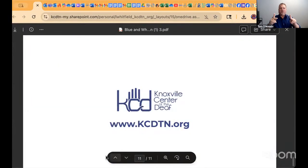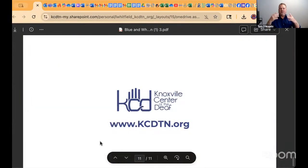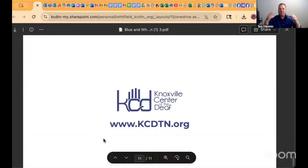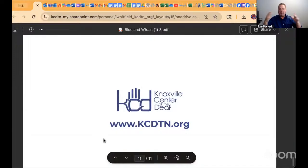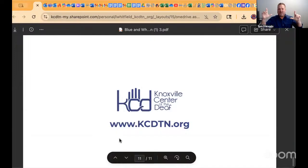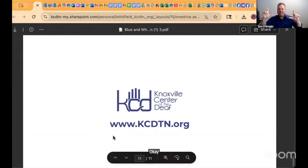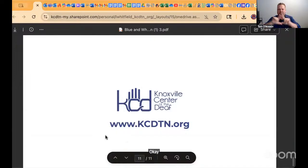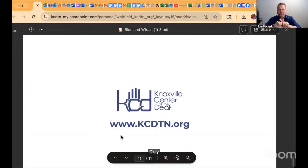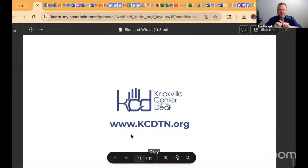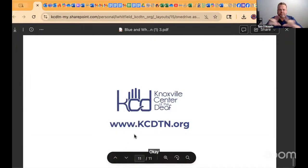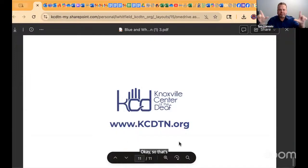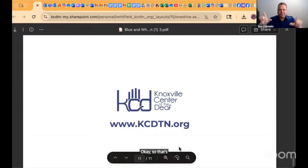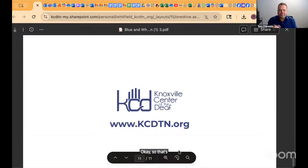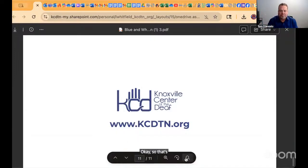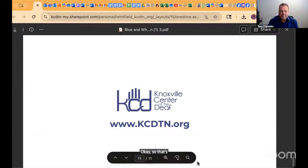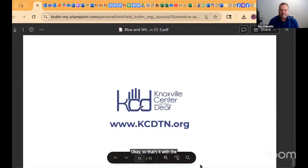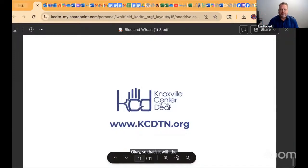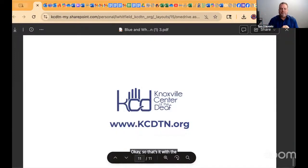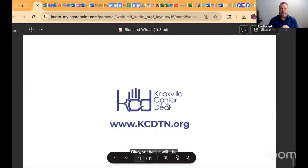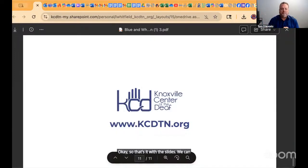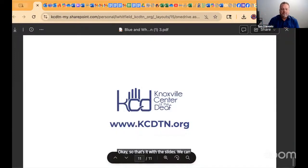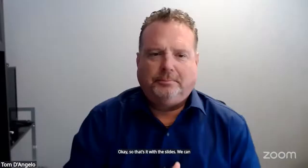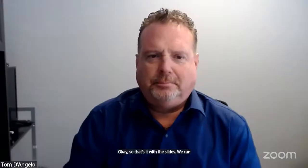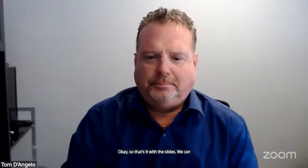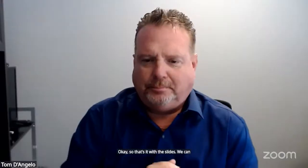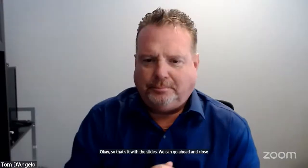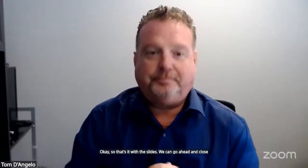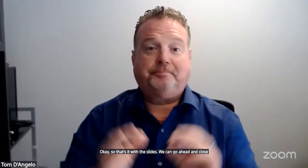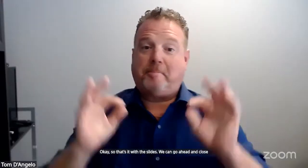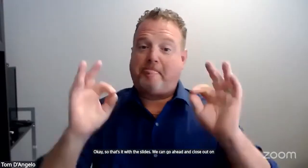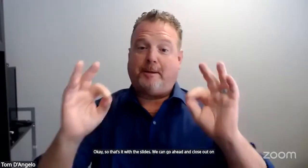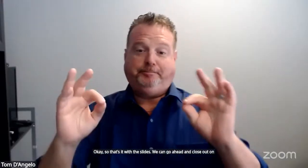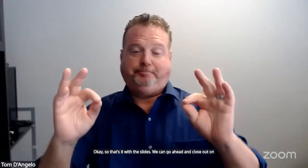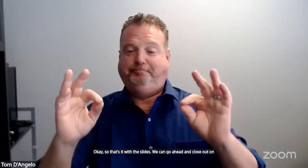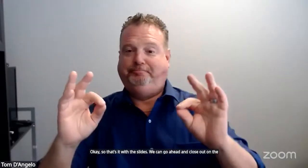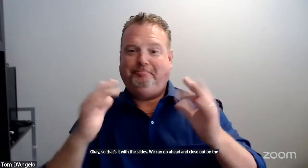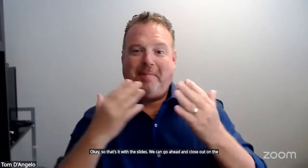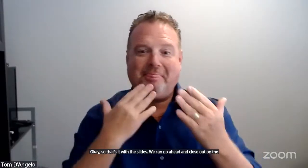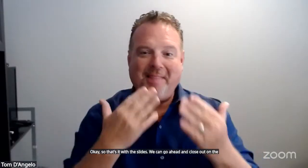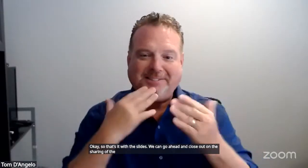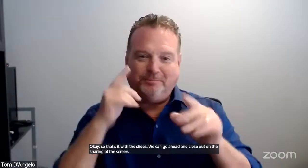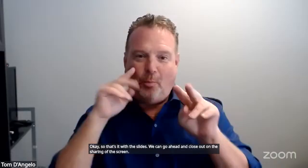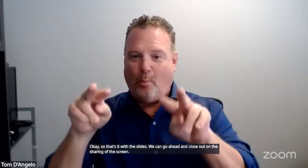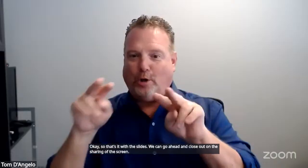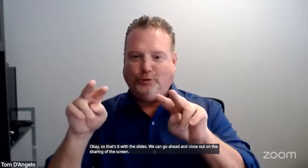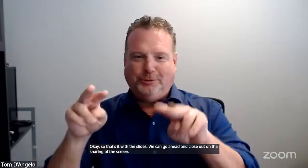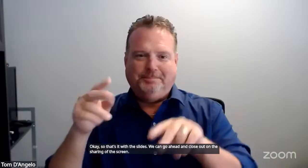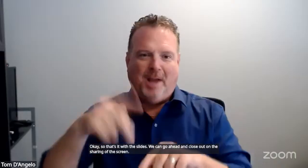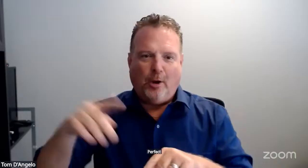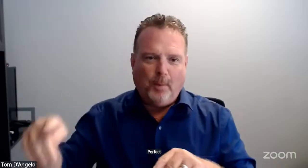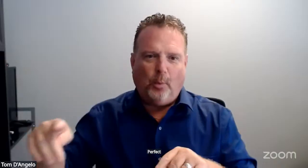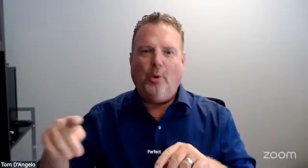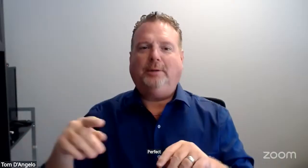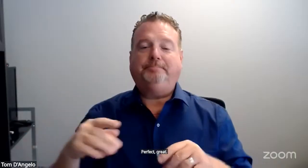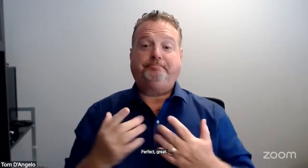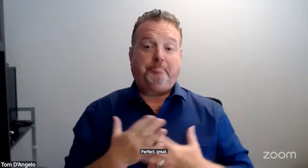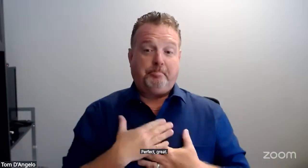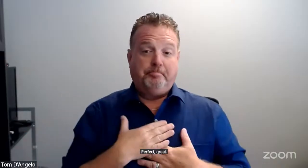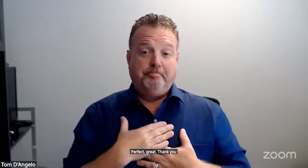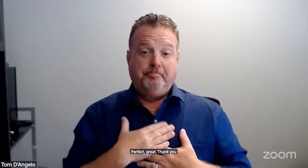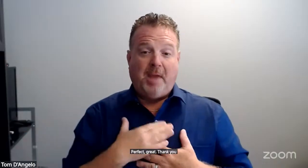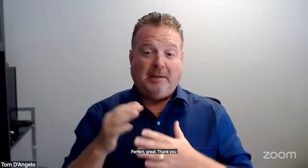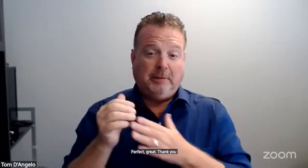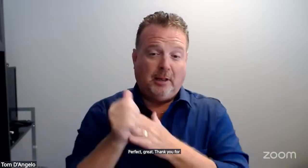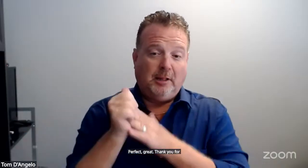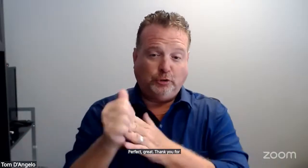Okay, so that's it with the slides. We can go ahead and close out on the sharing of the screen. Perfect, great. Thank you